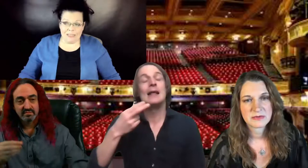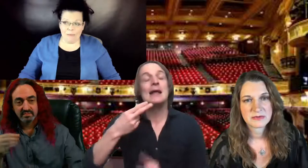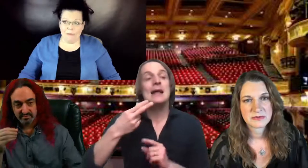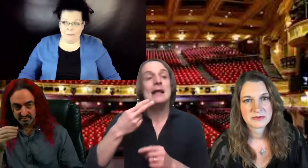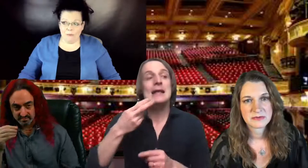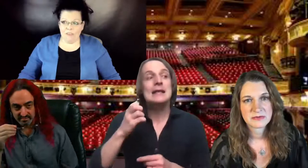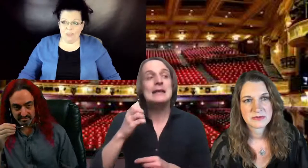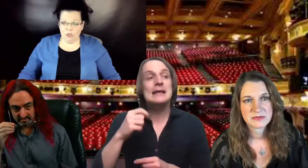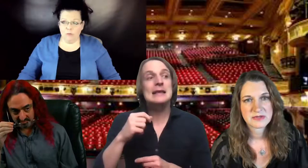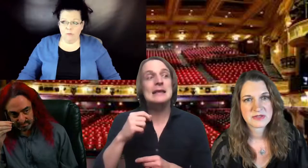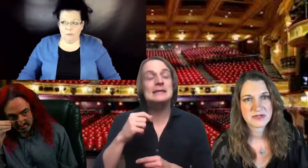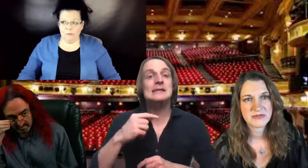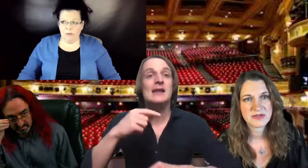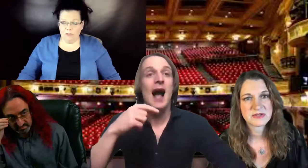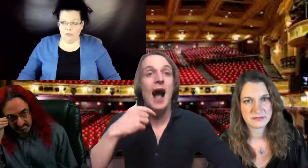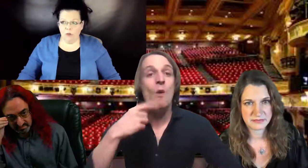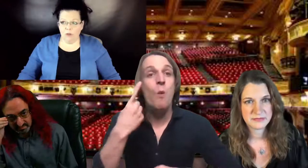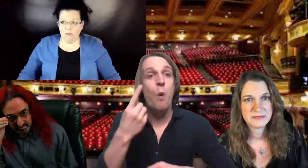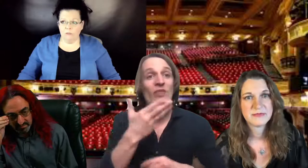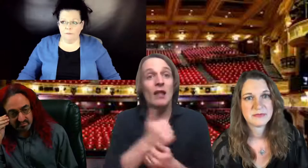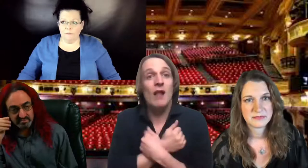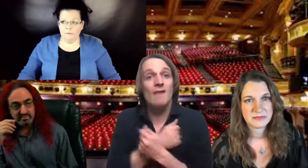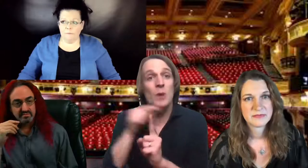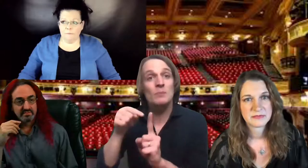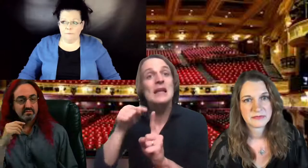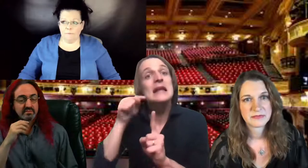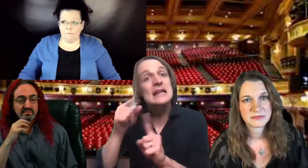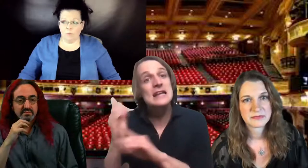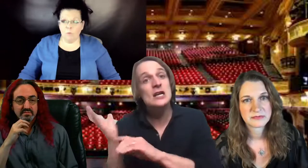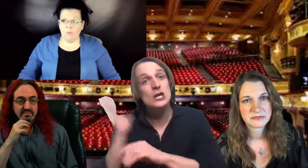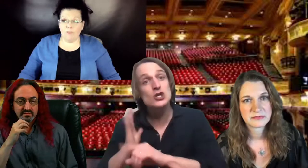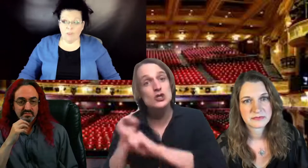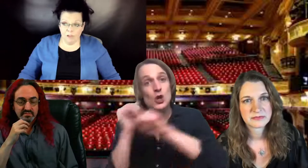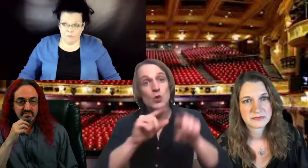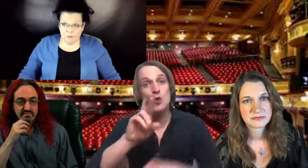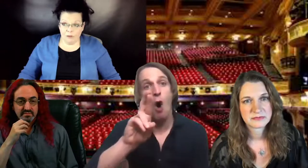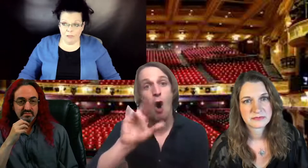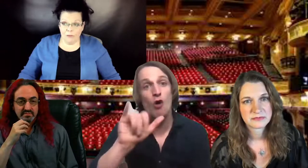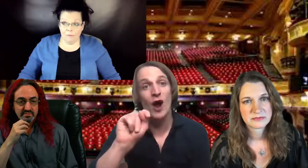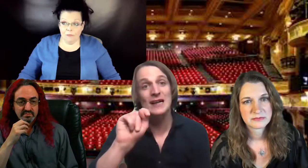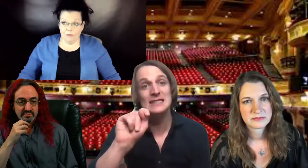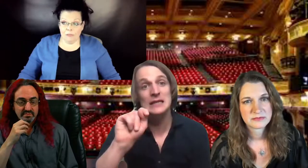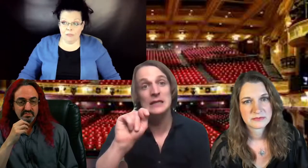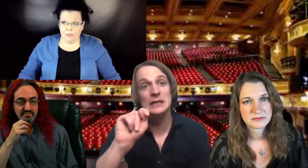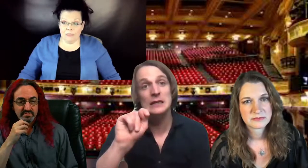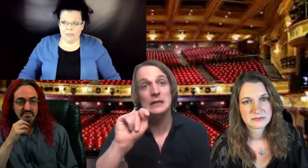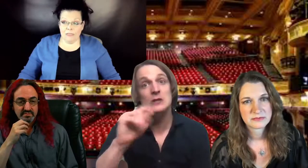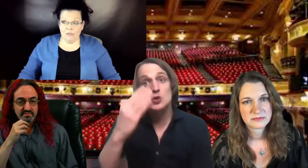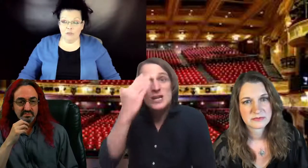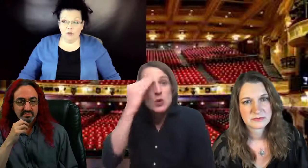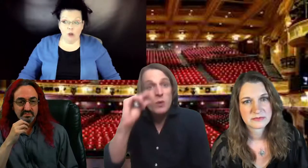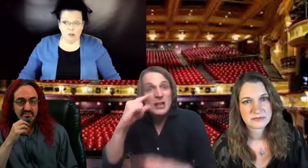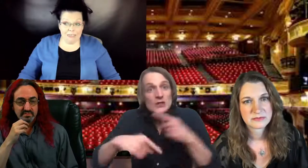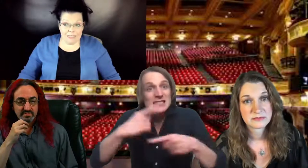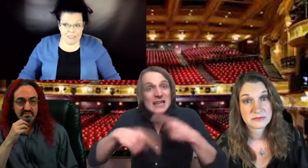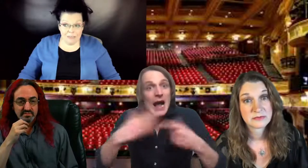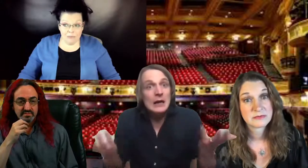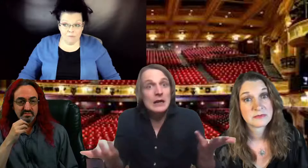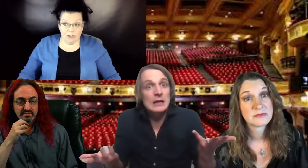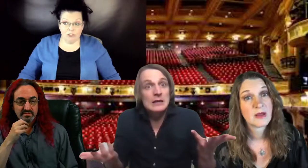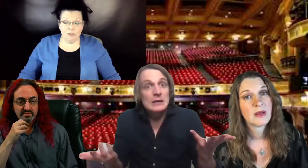Silvis, and I may be, the interpreter may be pronouncing it wrong. What I loved about him is that he used to go to